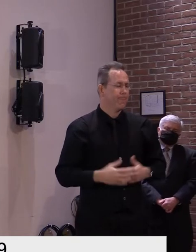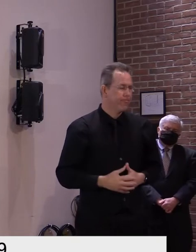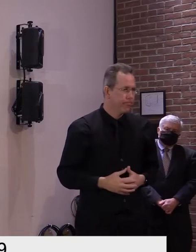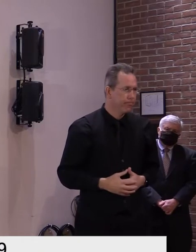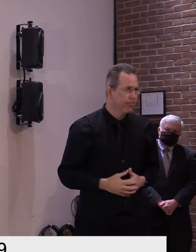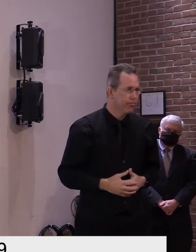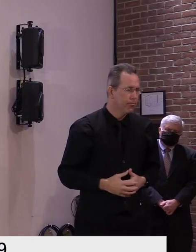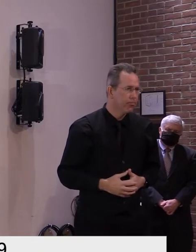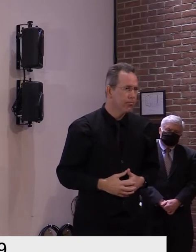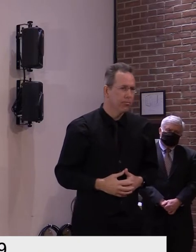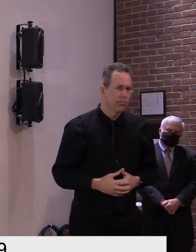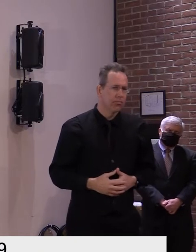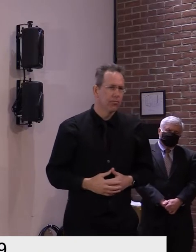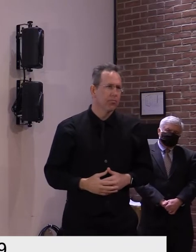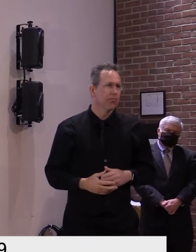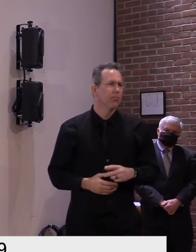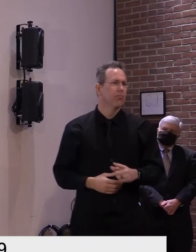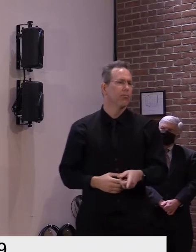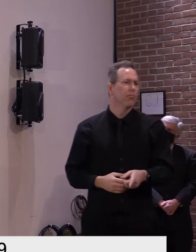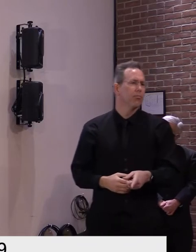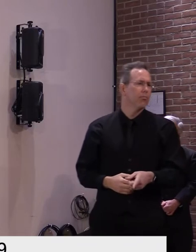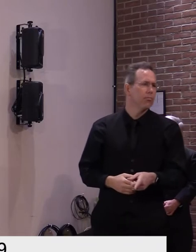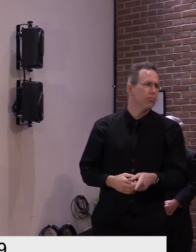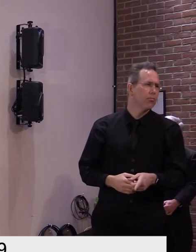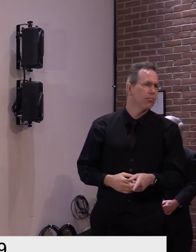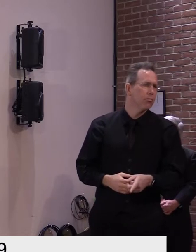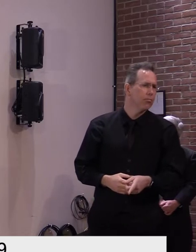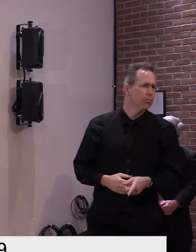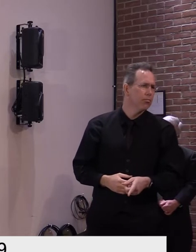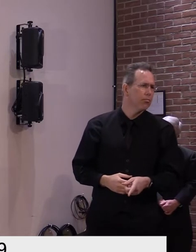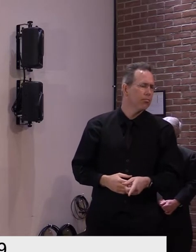Devin, Local 22.